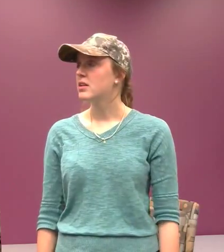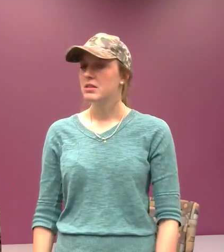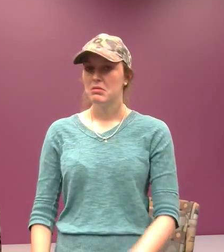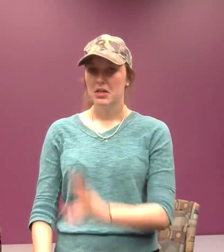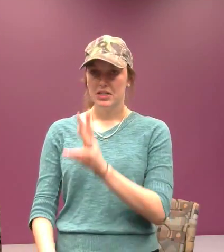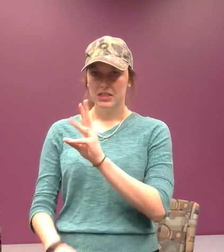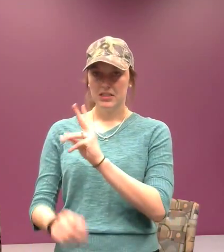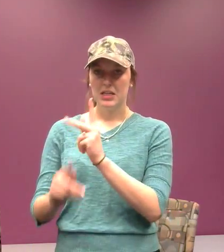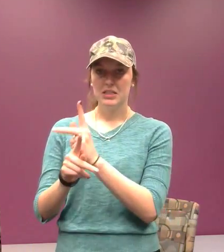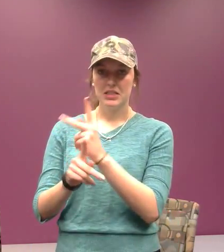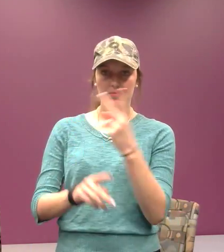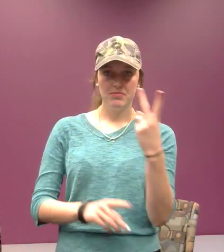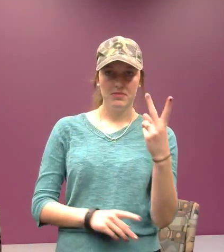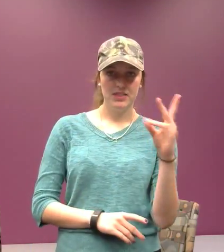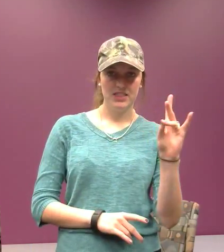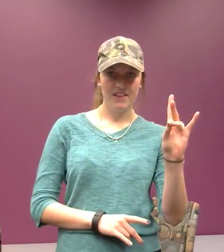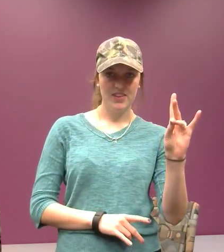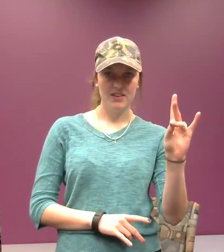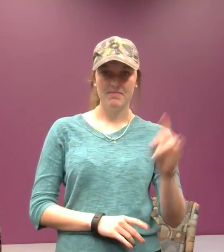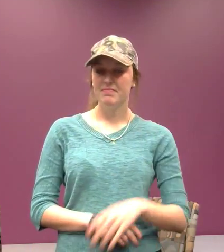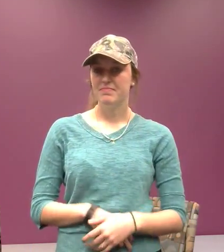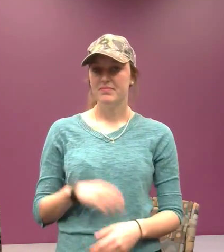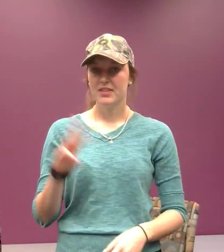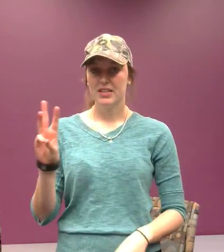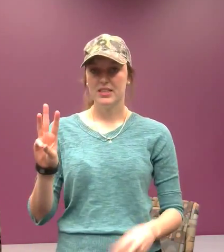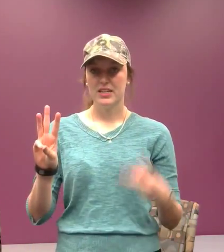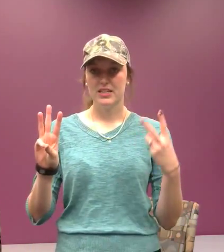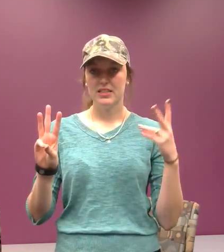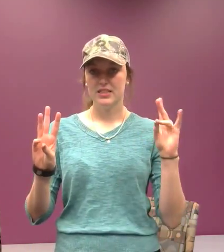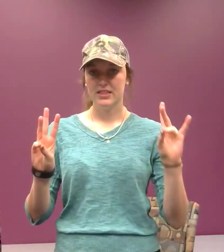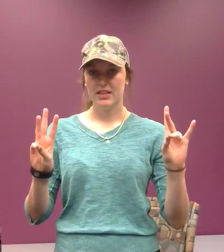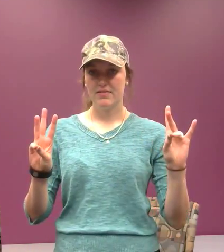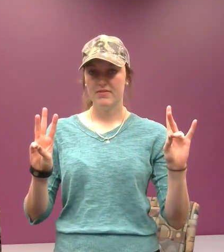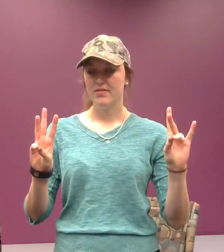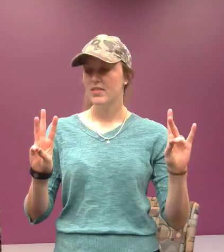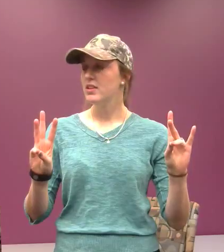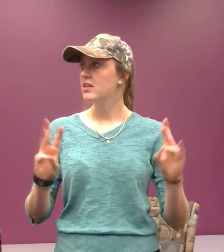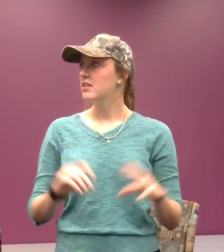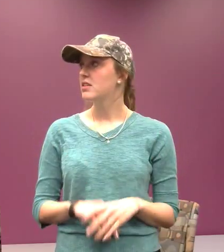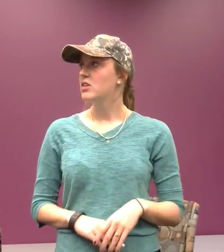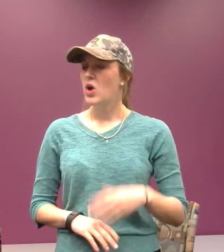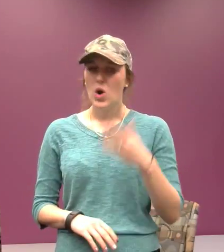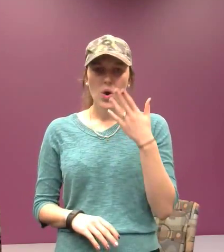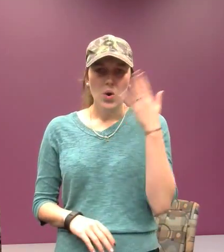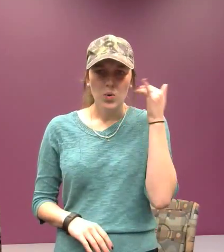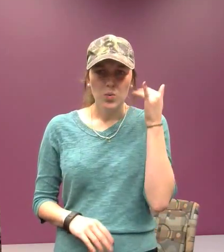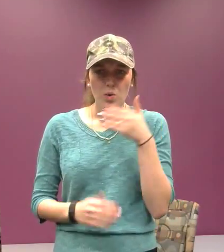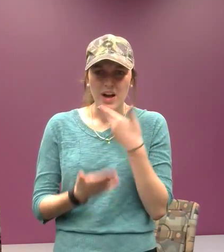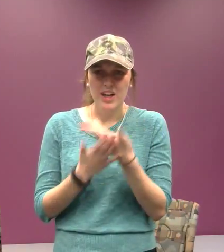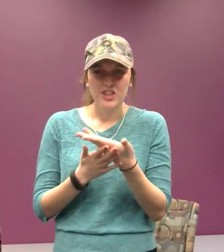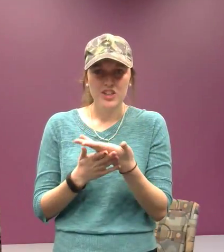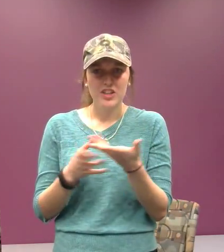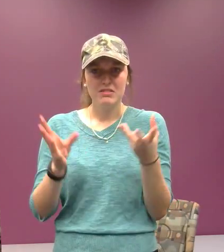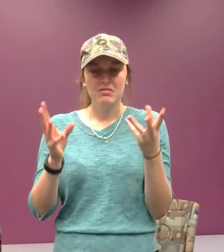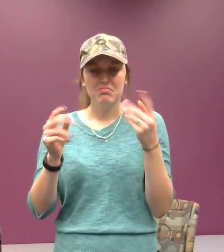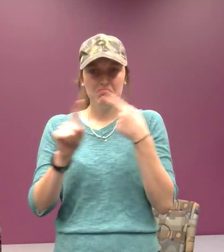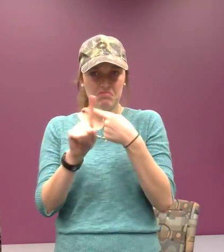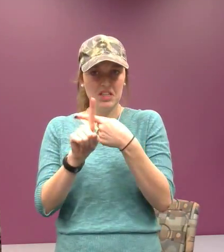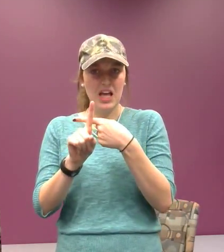and 7. And the reason that looks pretty good is because when you add O and I, you get 13 with 6 and 7. So that looks